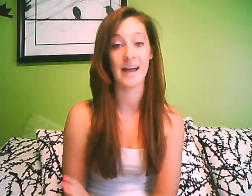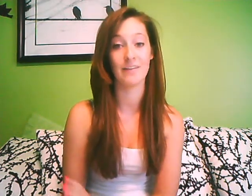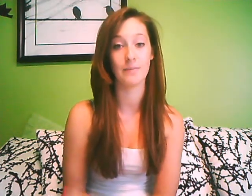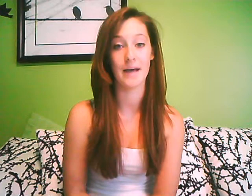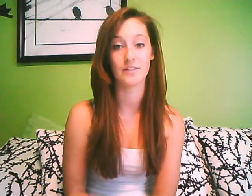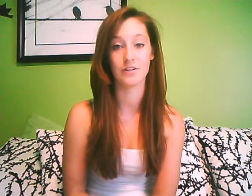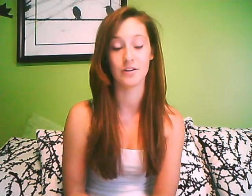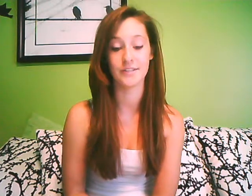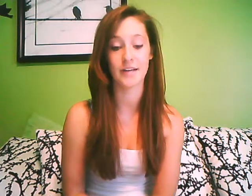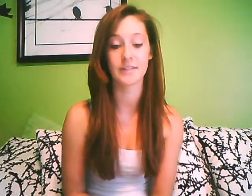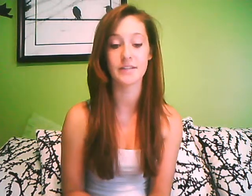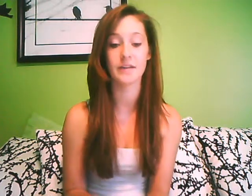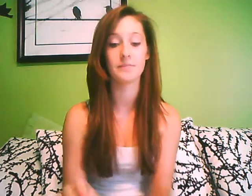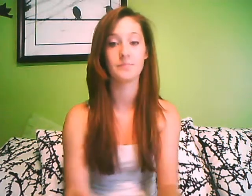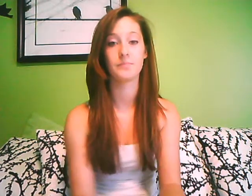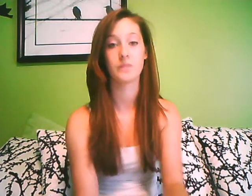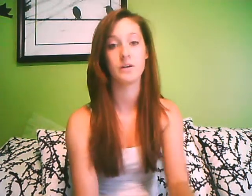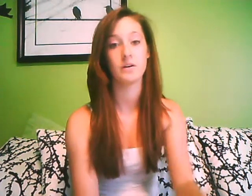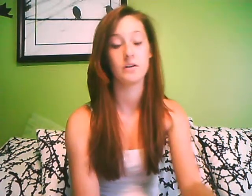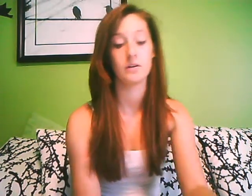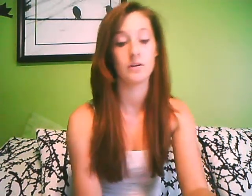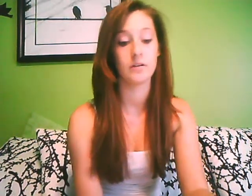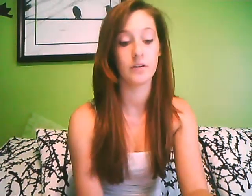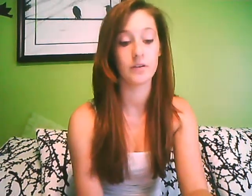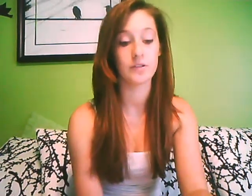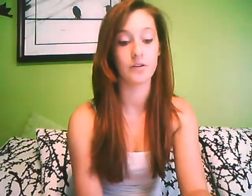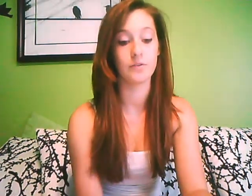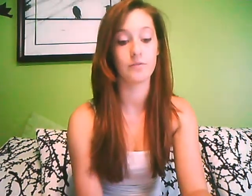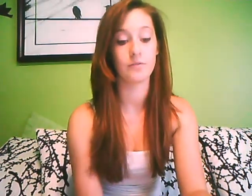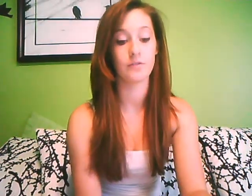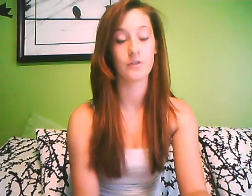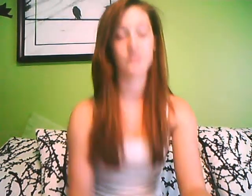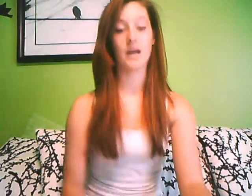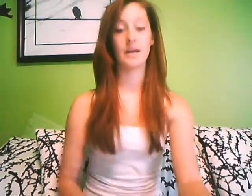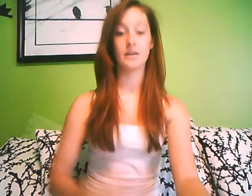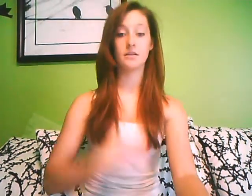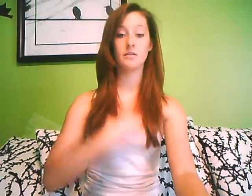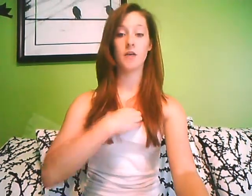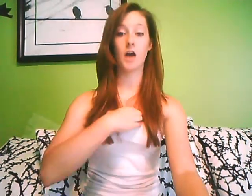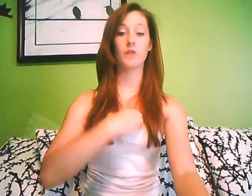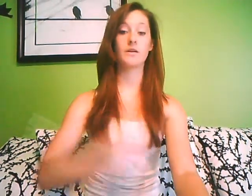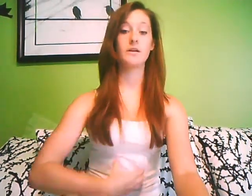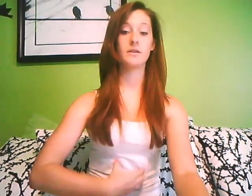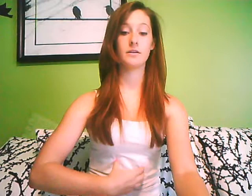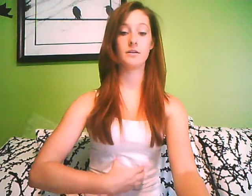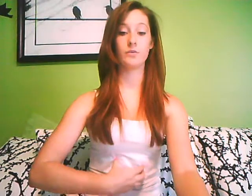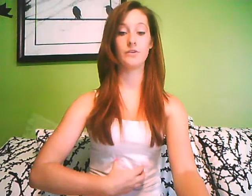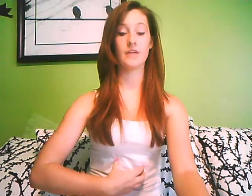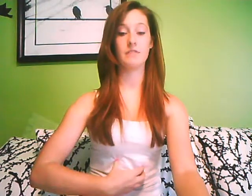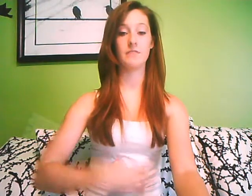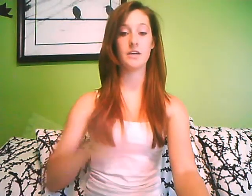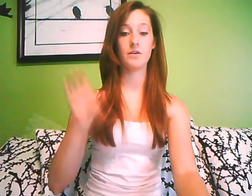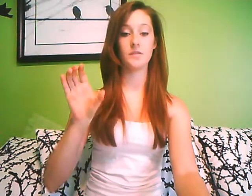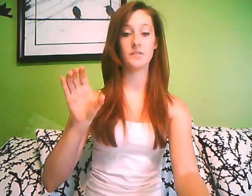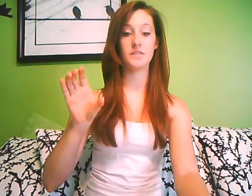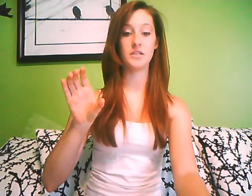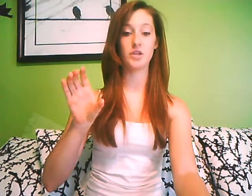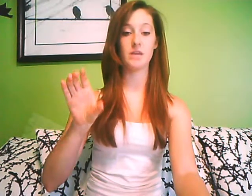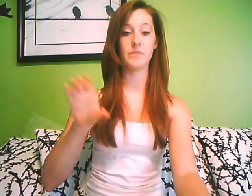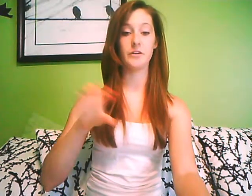haven't mastered all the signs yet. Okay, so for the first sign, hungry, we use that in the video. It's a C shape and you just